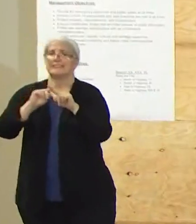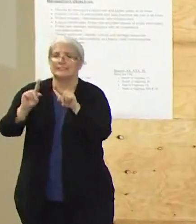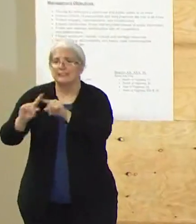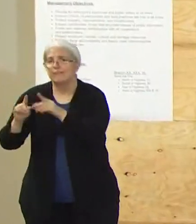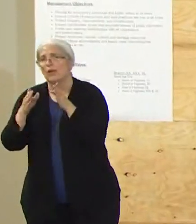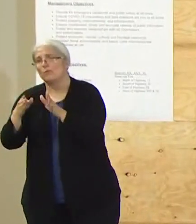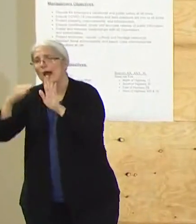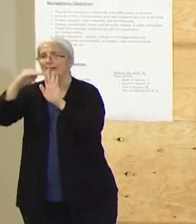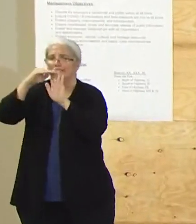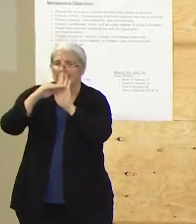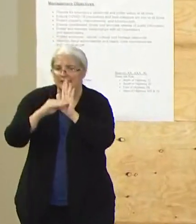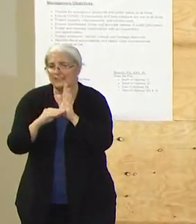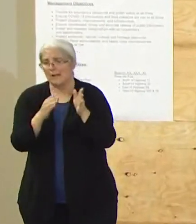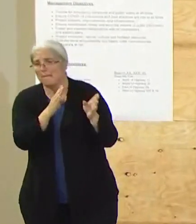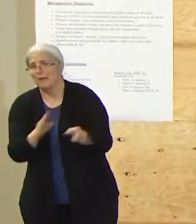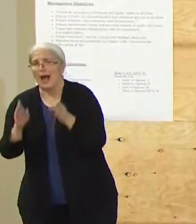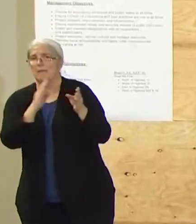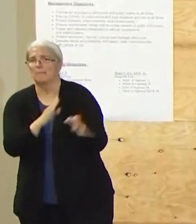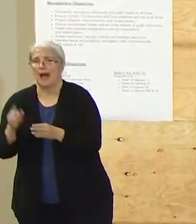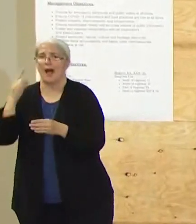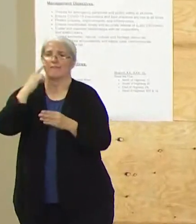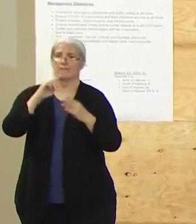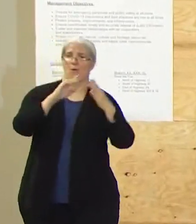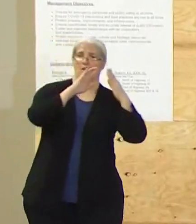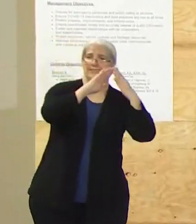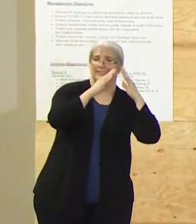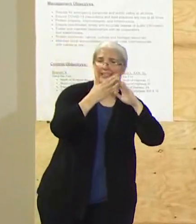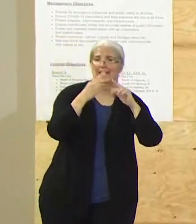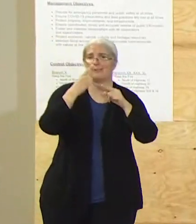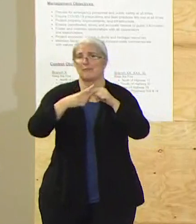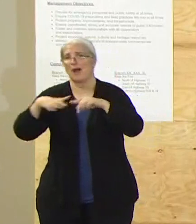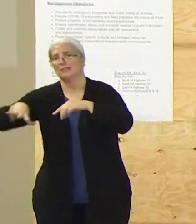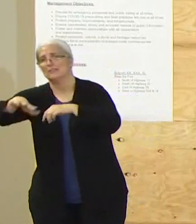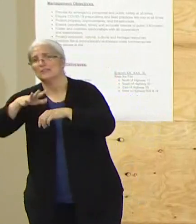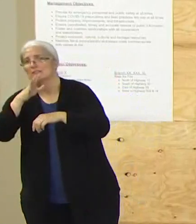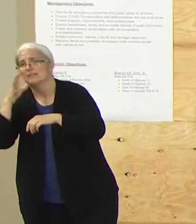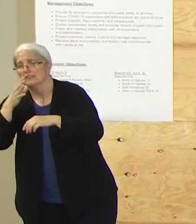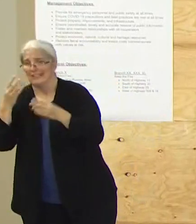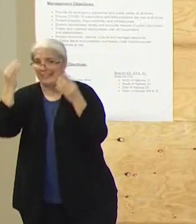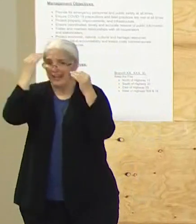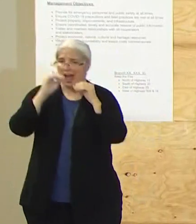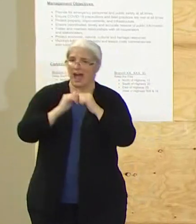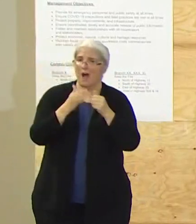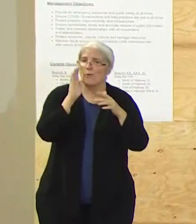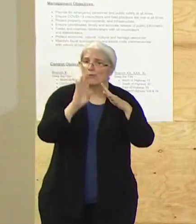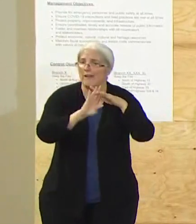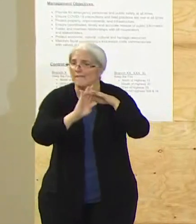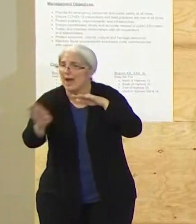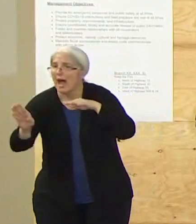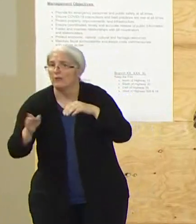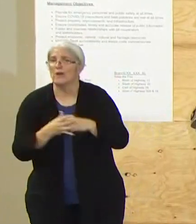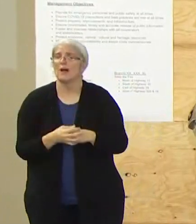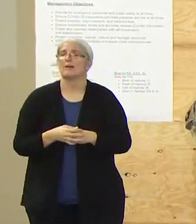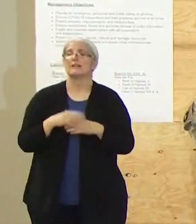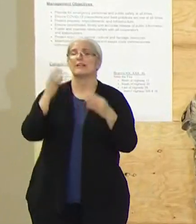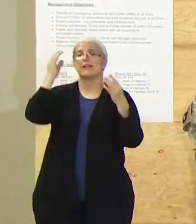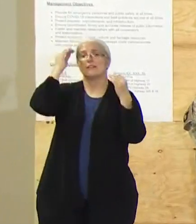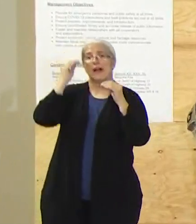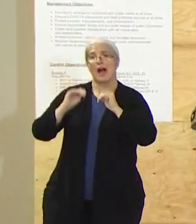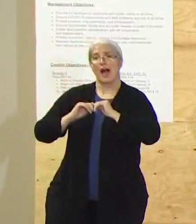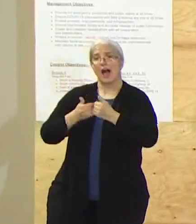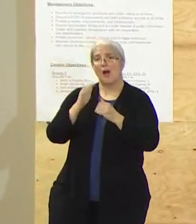the applications of new development in light of evacuation plans, in light of setback strategies, fire suppression